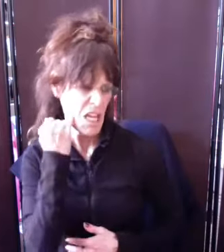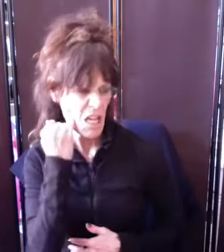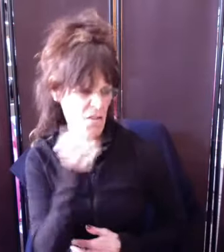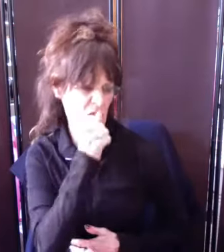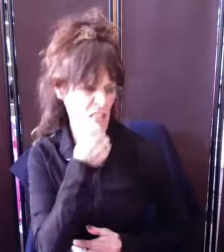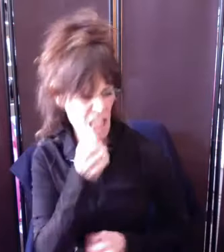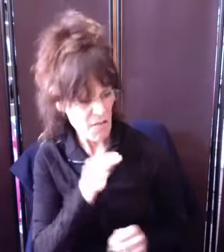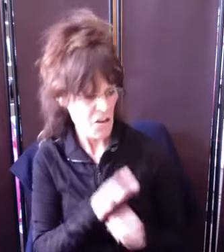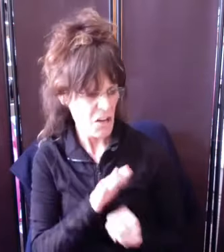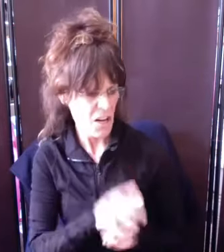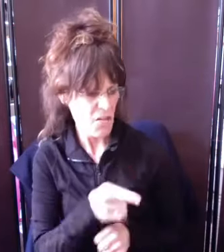won't do it again.